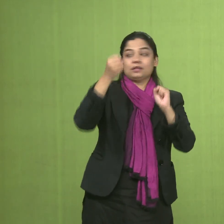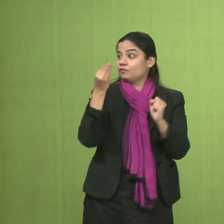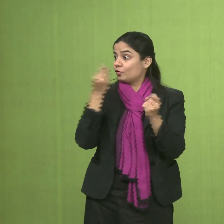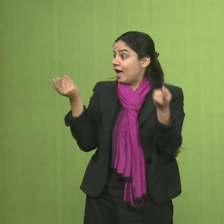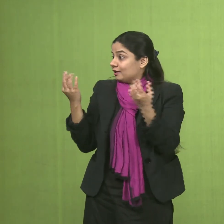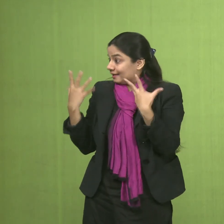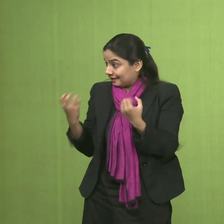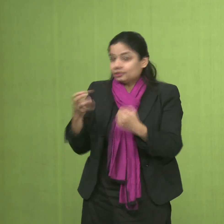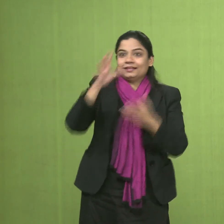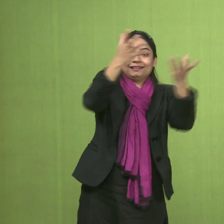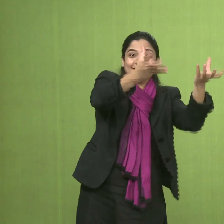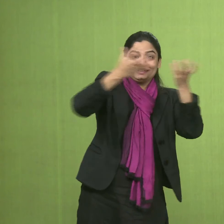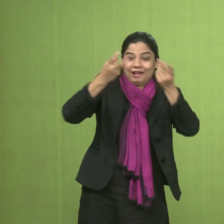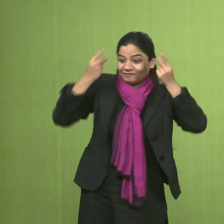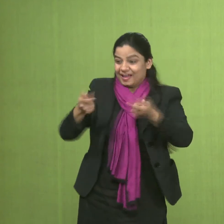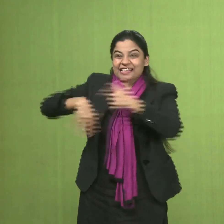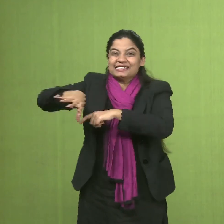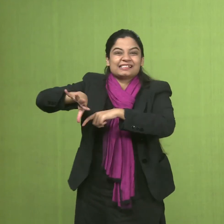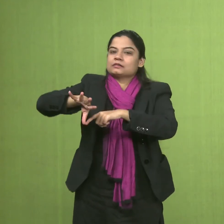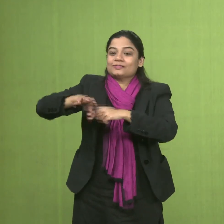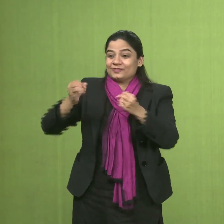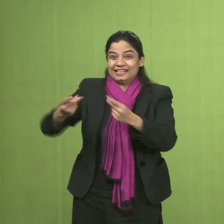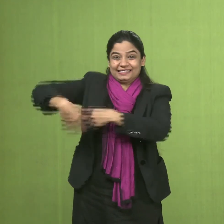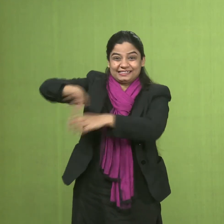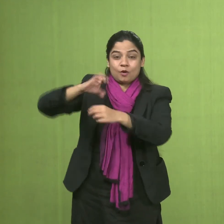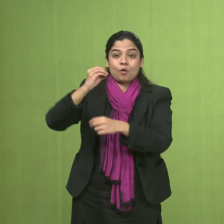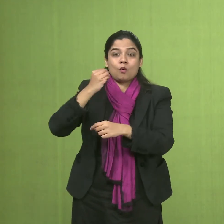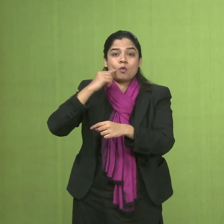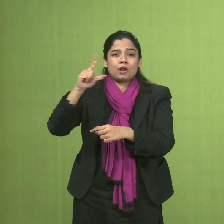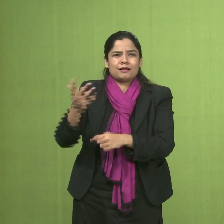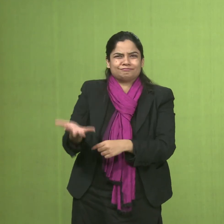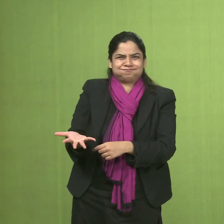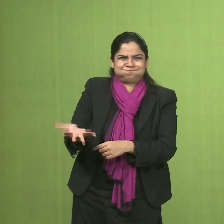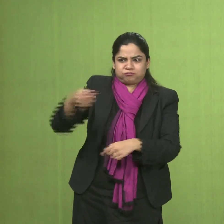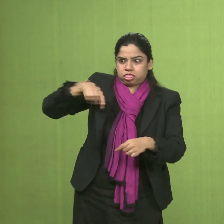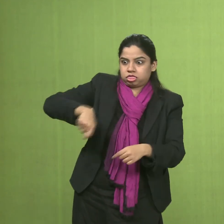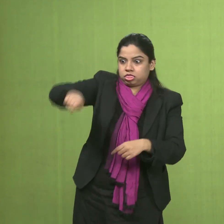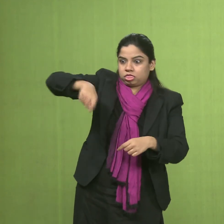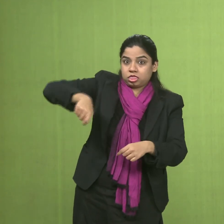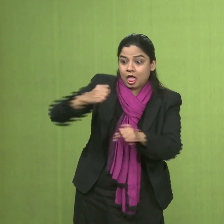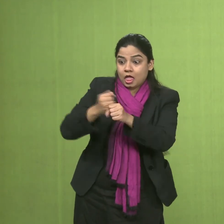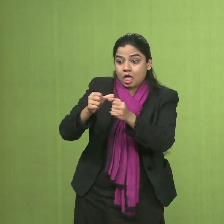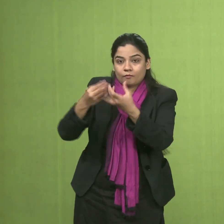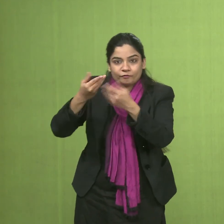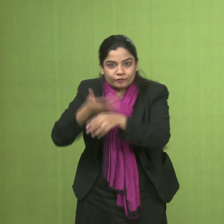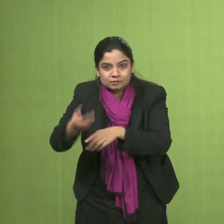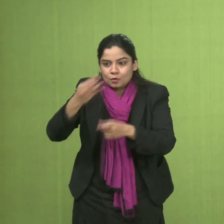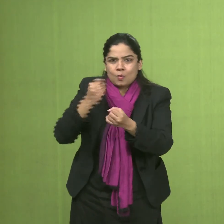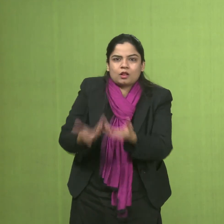So when you want to cook it, keep it out for a while and then start cooking it. because if you directly cook it, a lot of